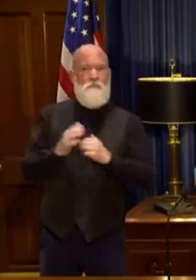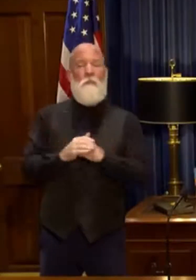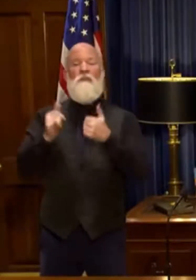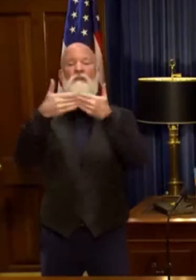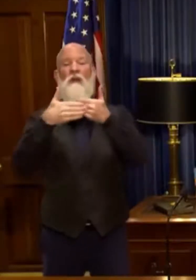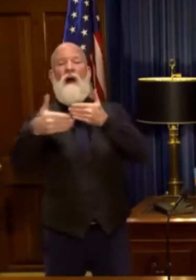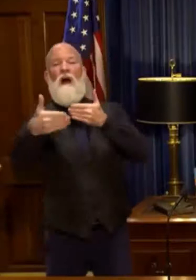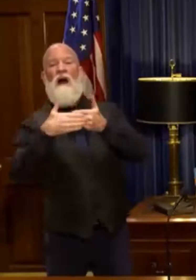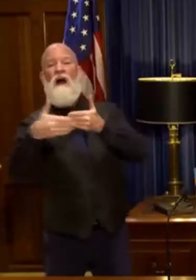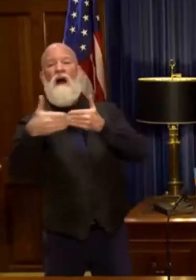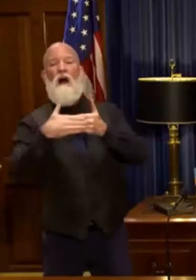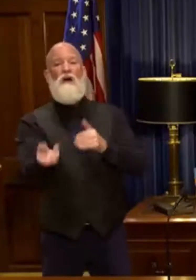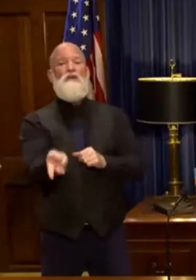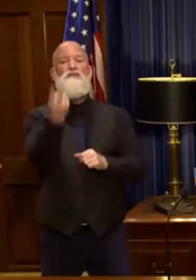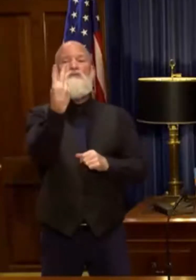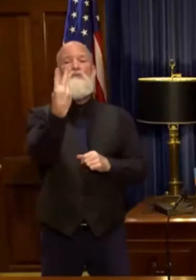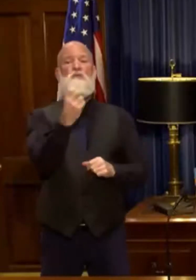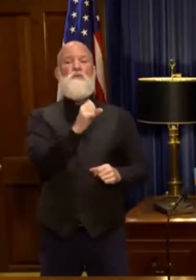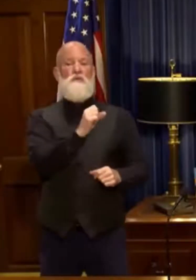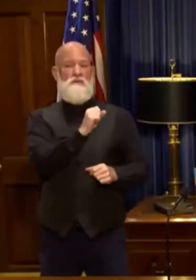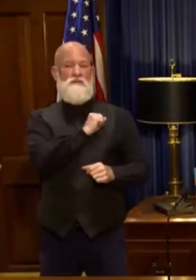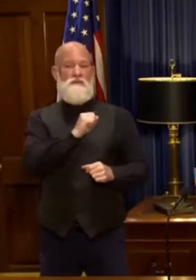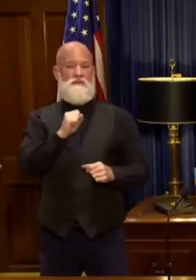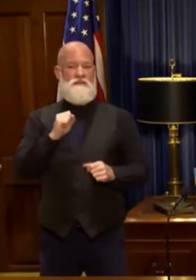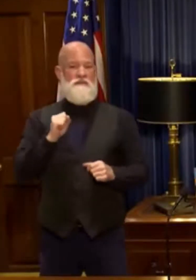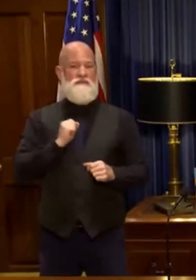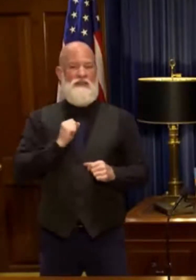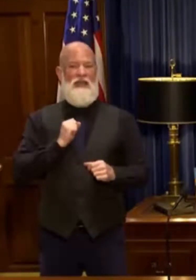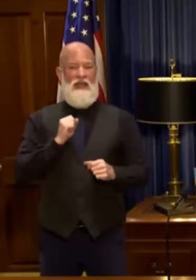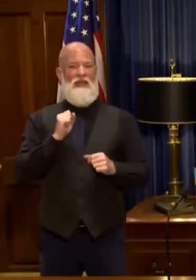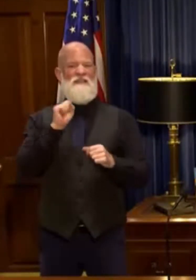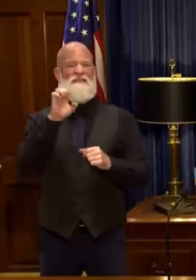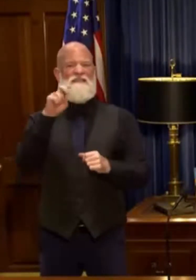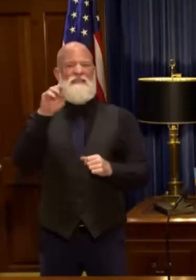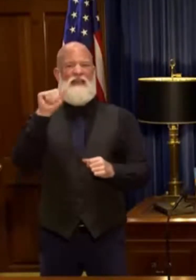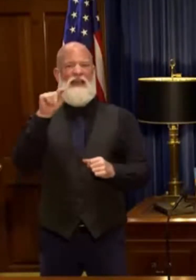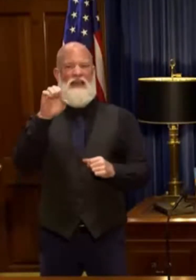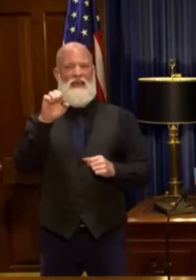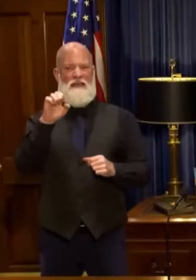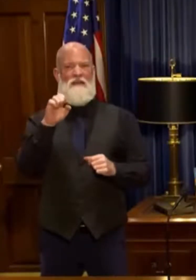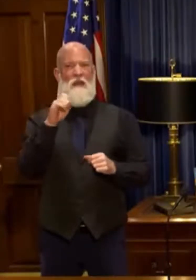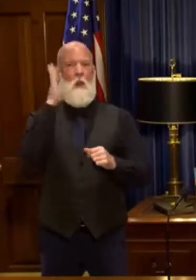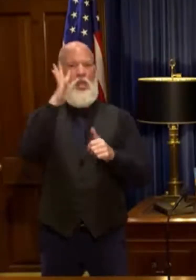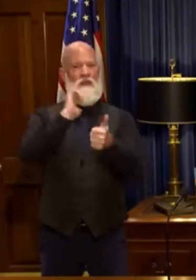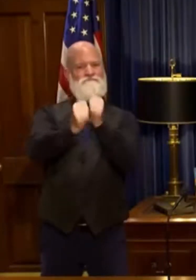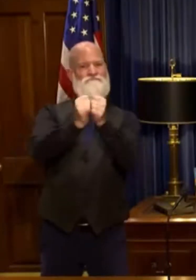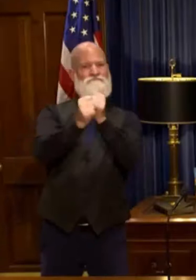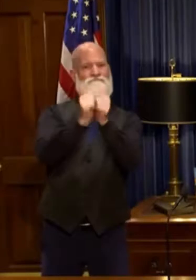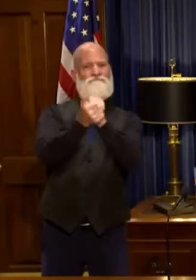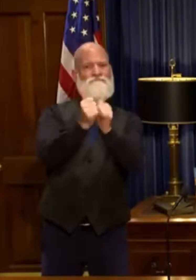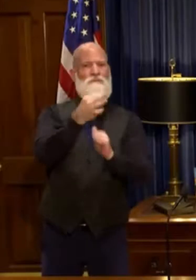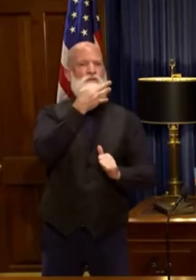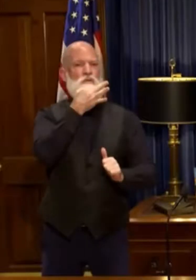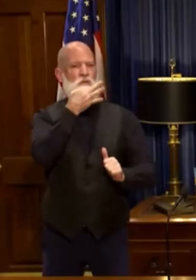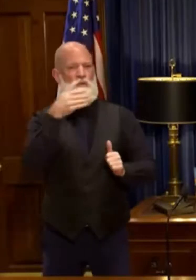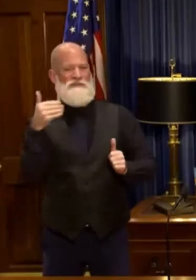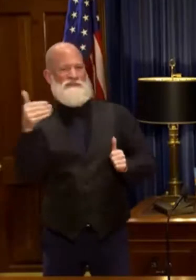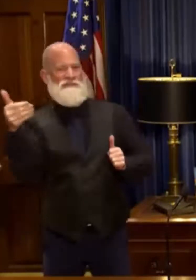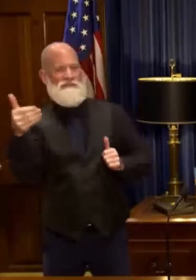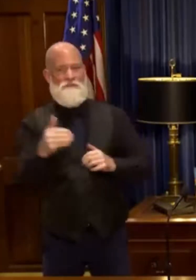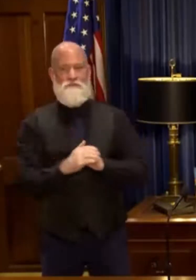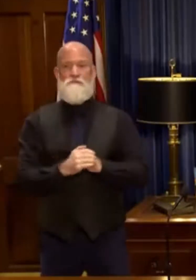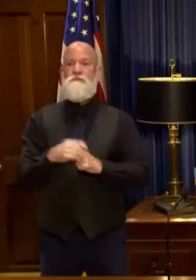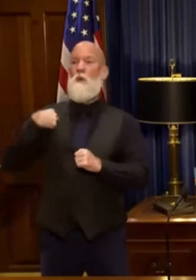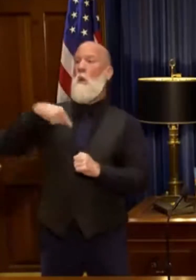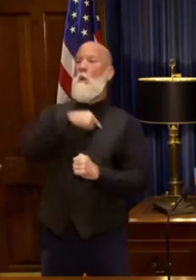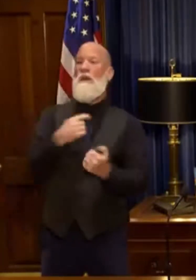and a public service commissioner scheduled to occur over the next several weeks. We demand complete explanations for